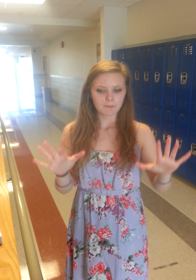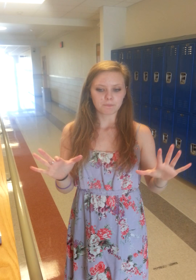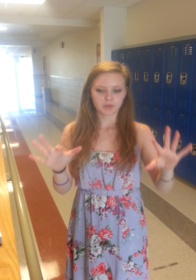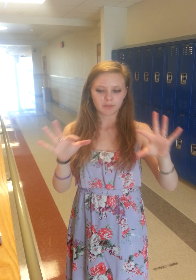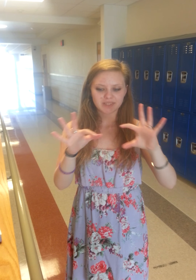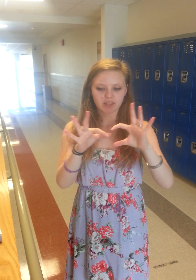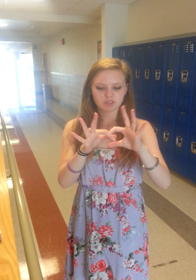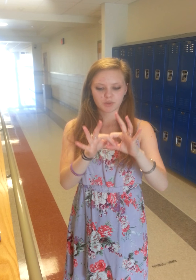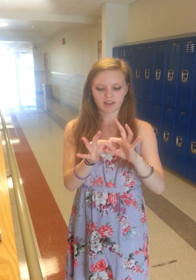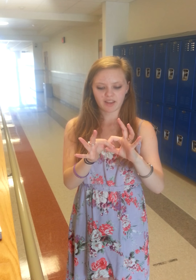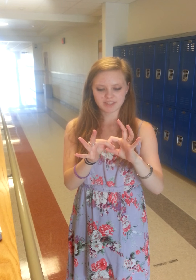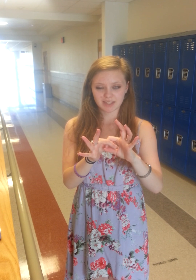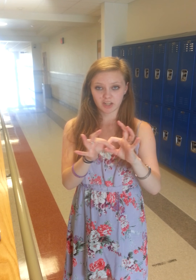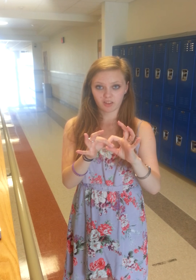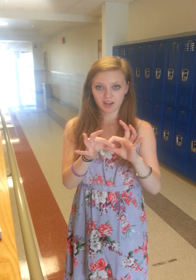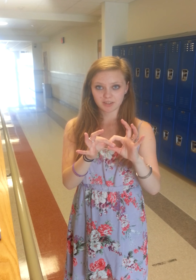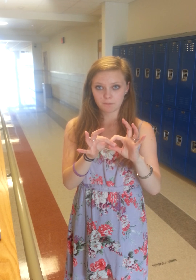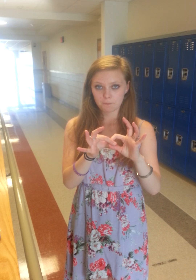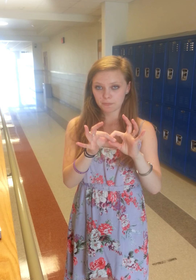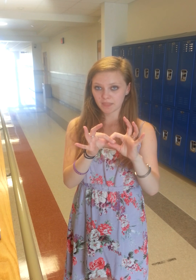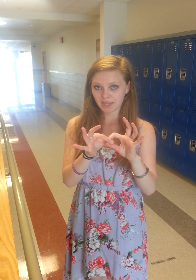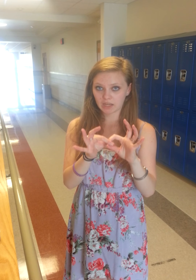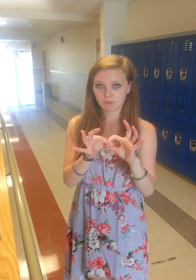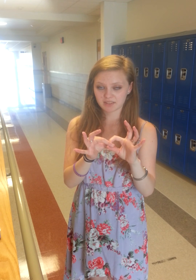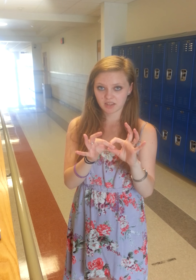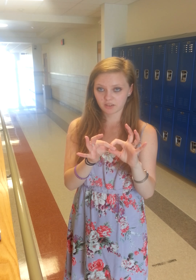Bring them together to where they're S that interlock. Getting back together.